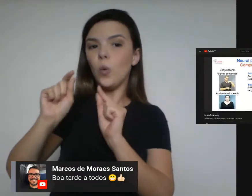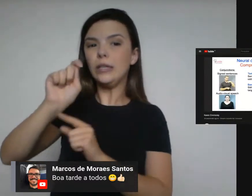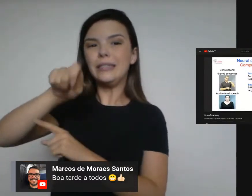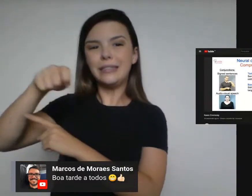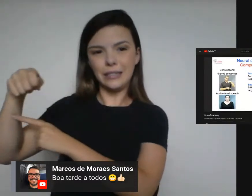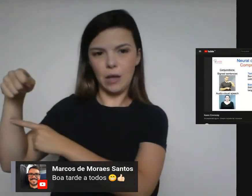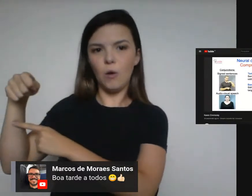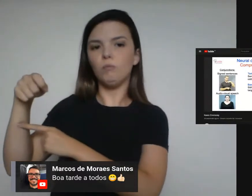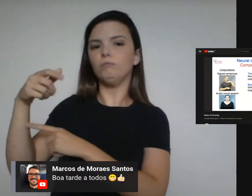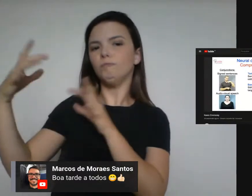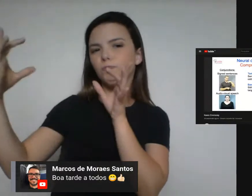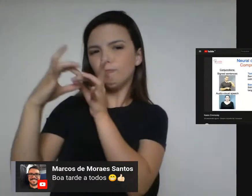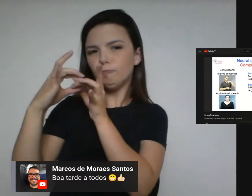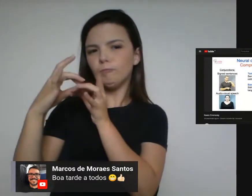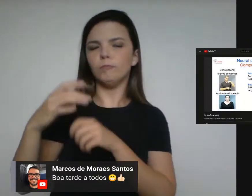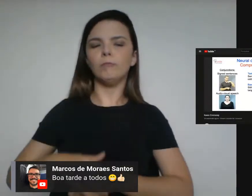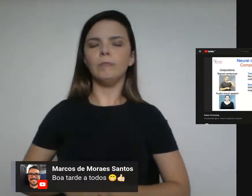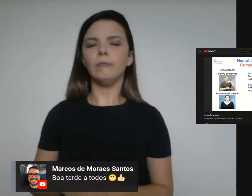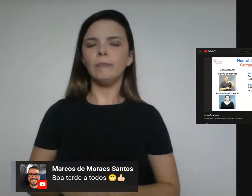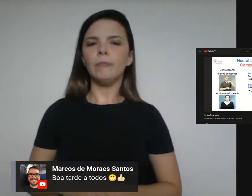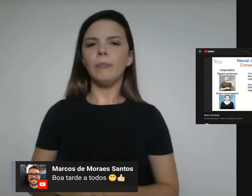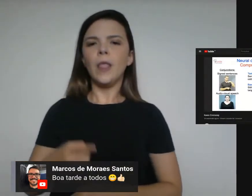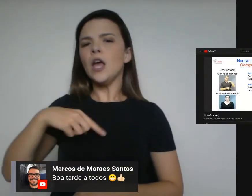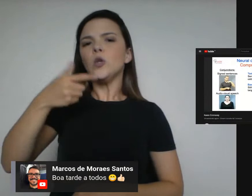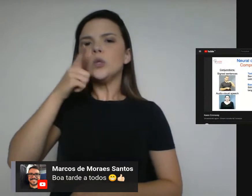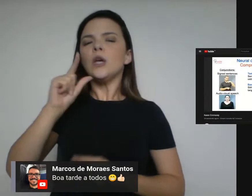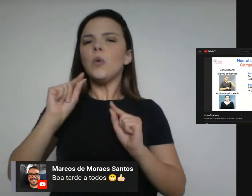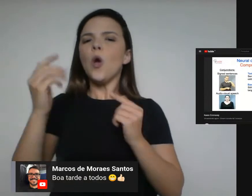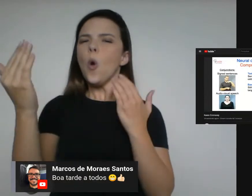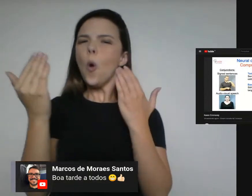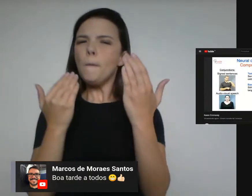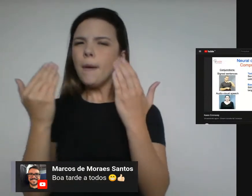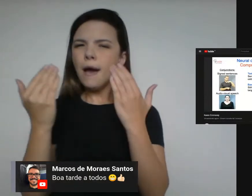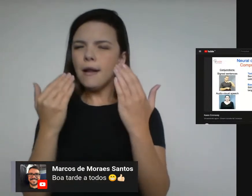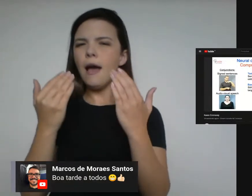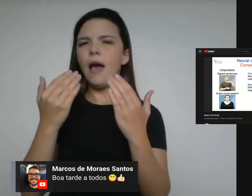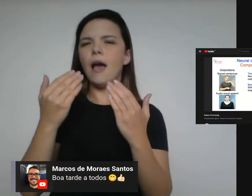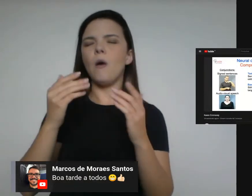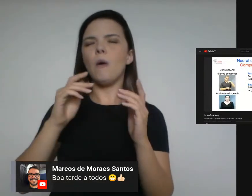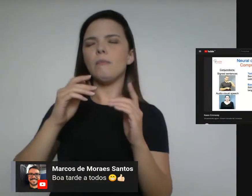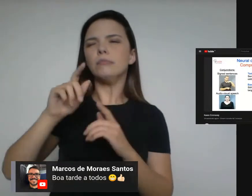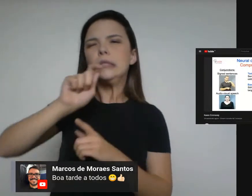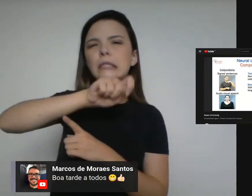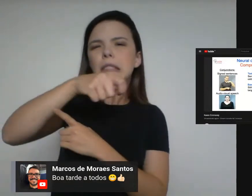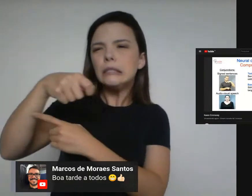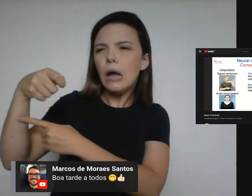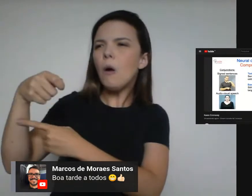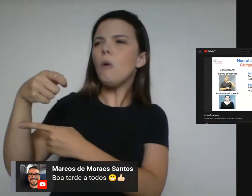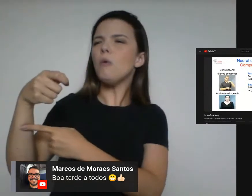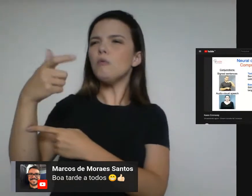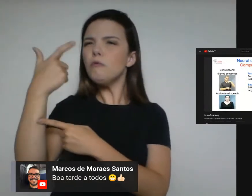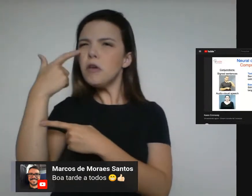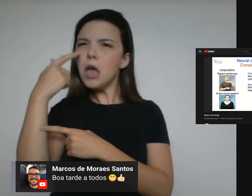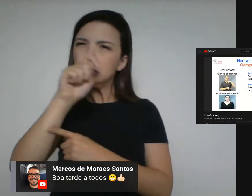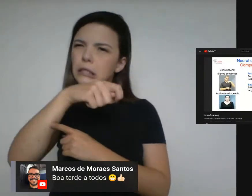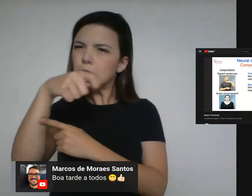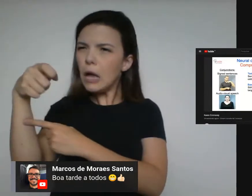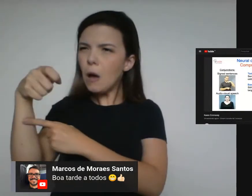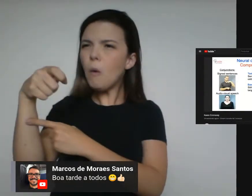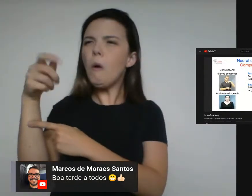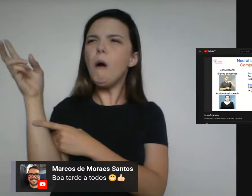languages. You could compare sign comprehension with just auditory comprehension, but really